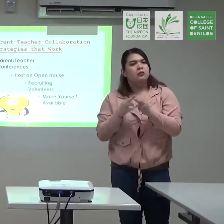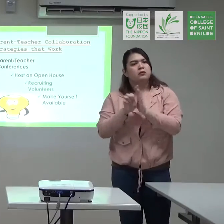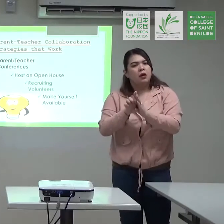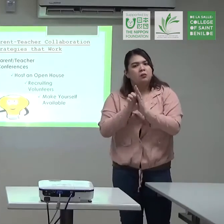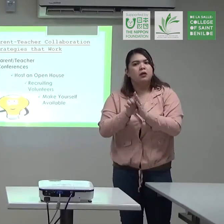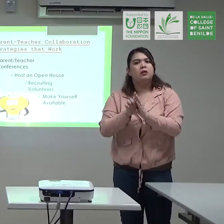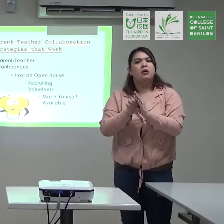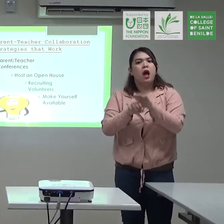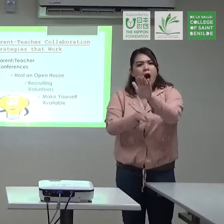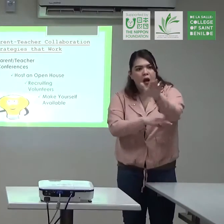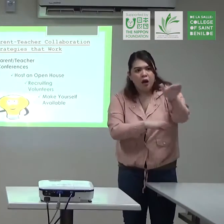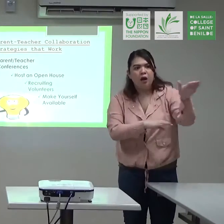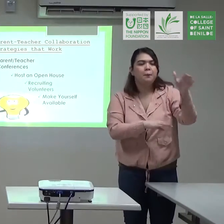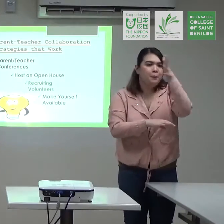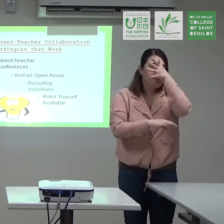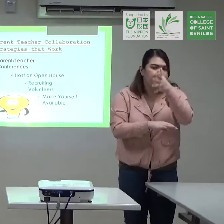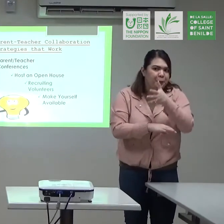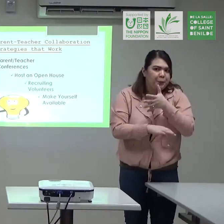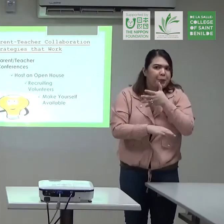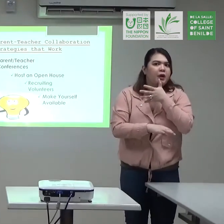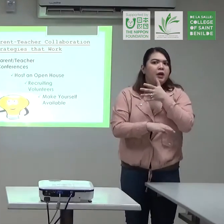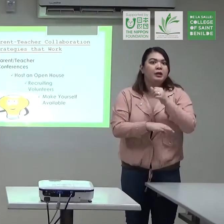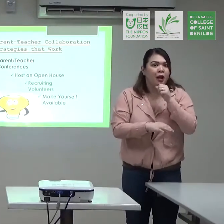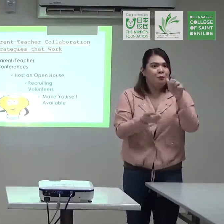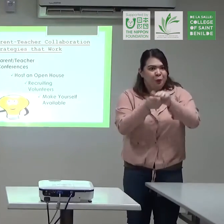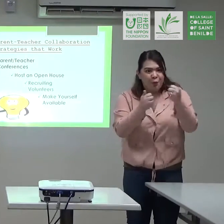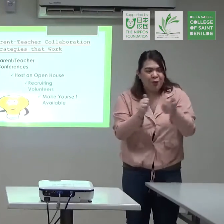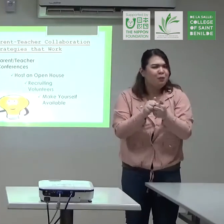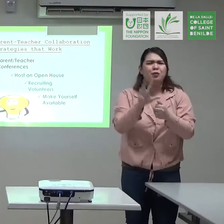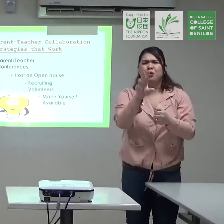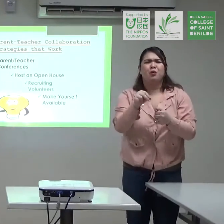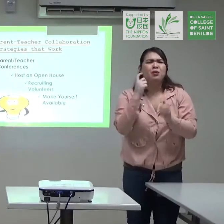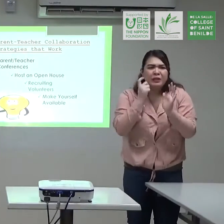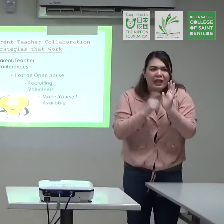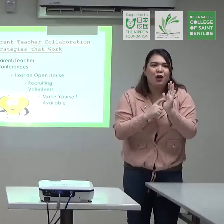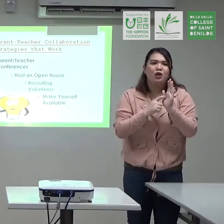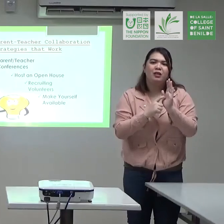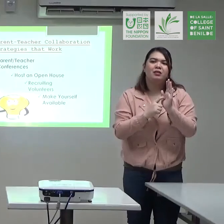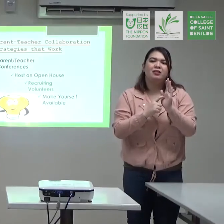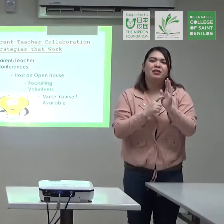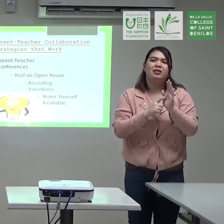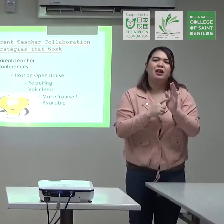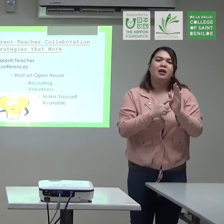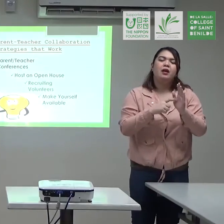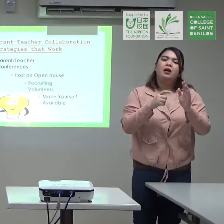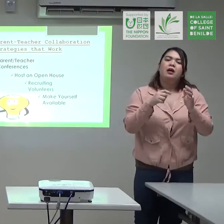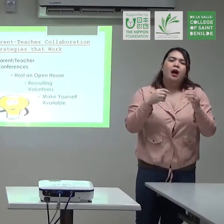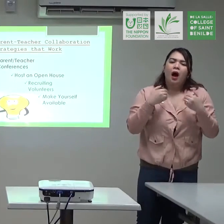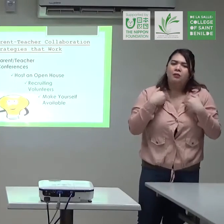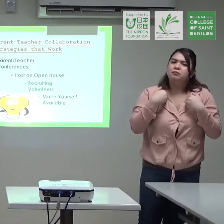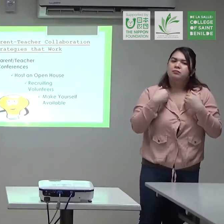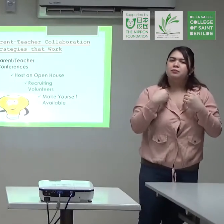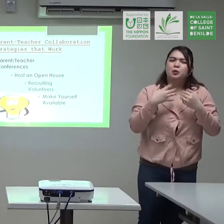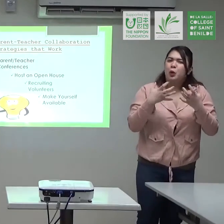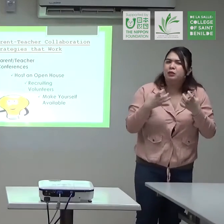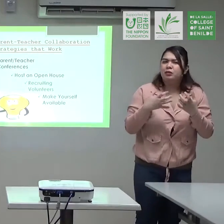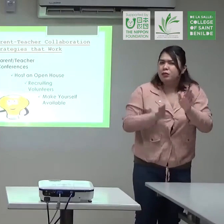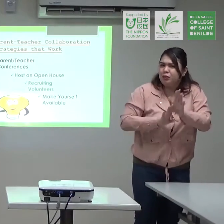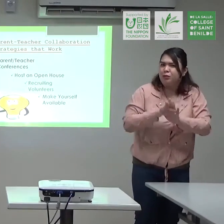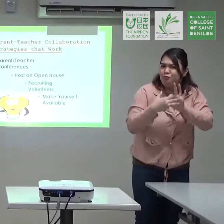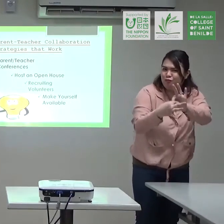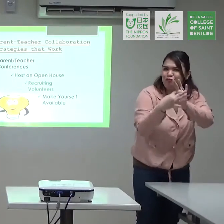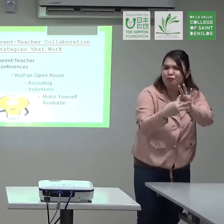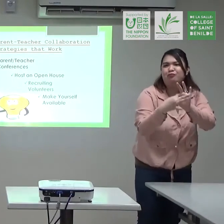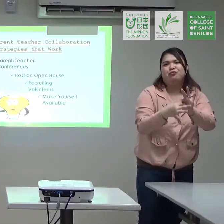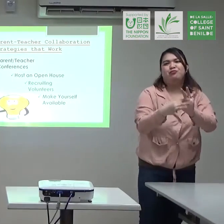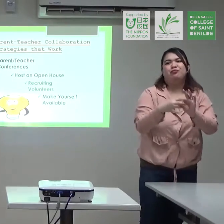the attention to a particular parent, not because of problems, but just good. Developing good vibes and good